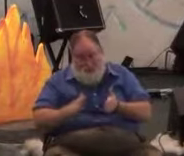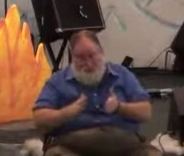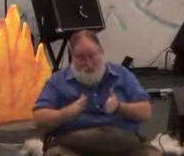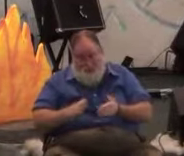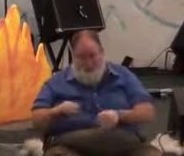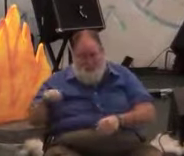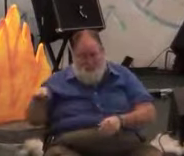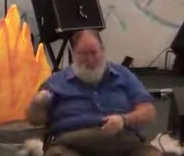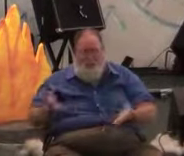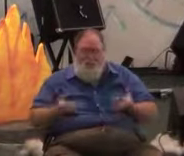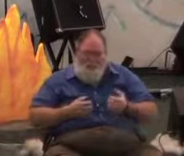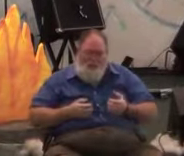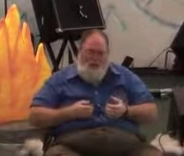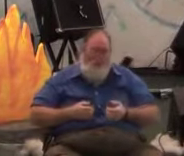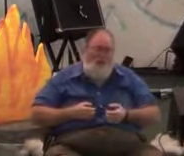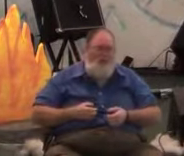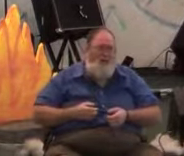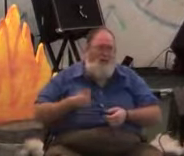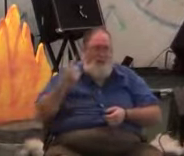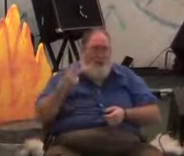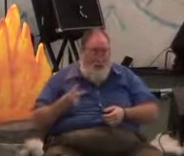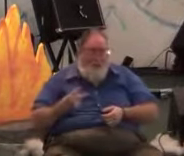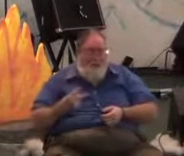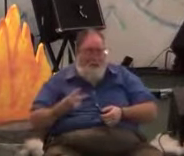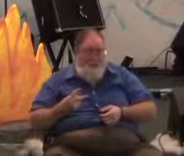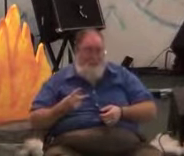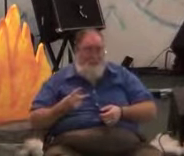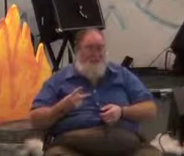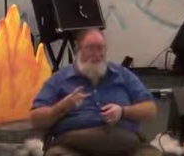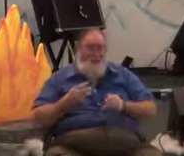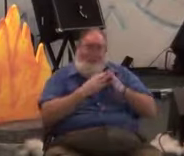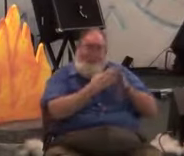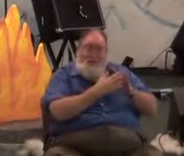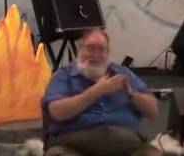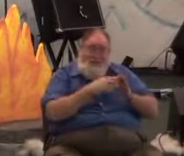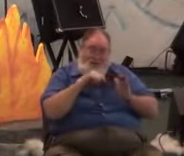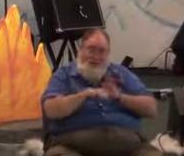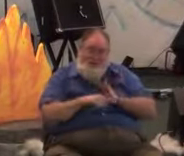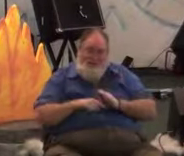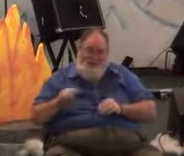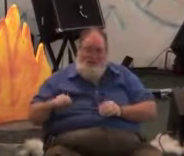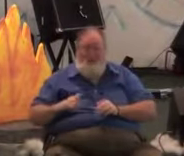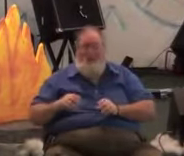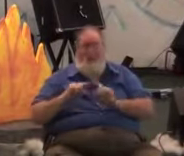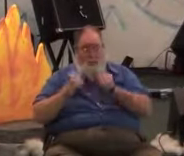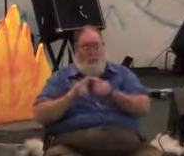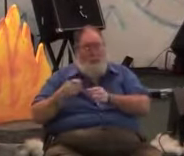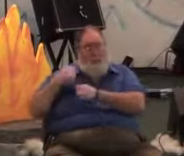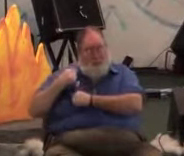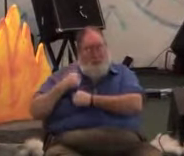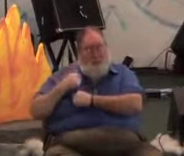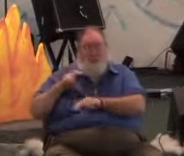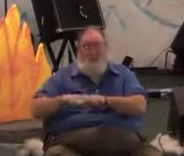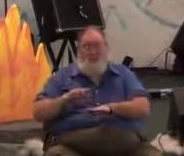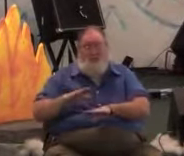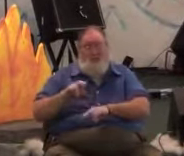That dude wanted half a city wiped out. He goes and gets enough soldiers and sits on his throne and sits there and twiddles his thumb